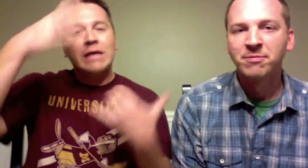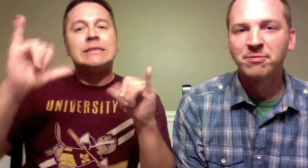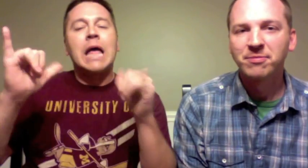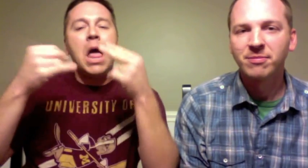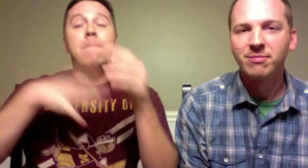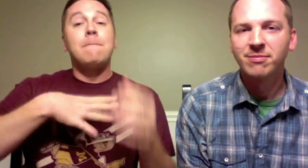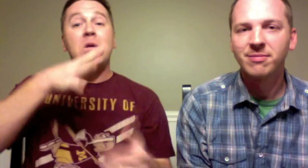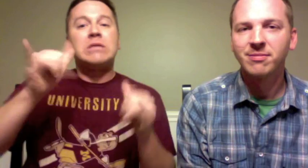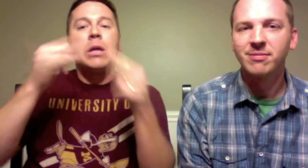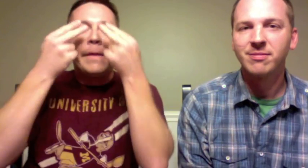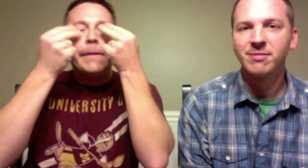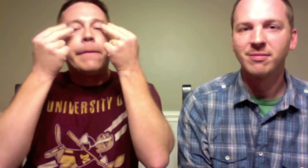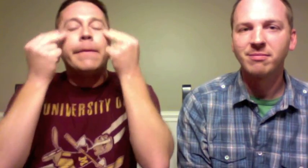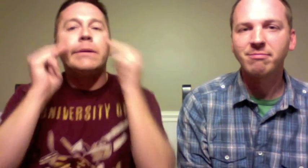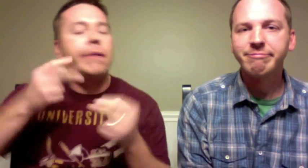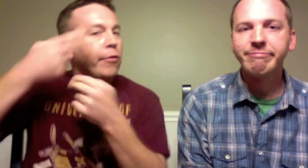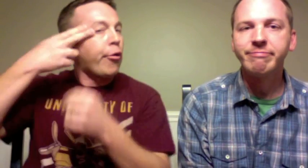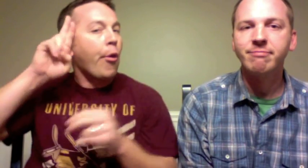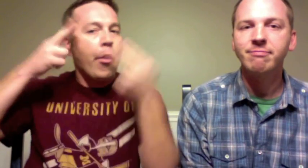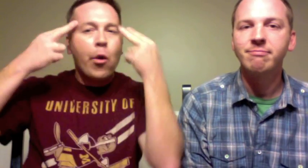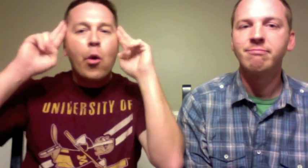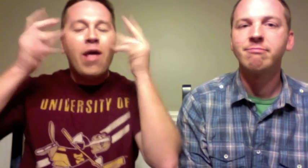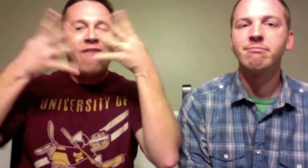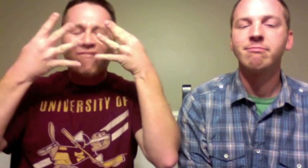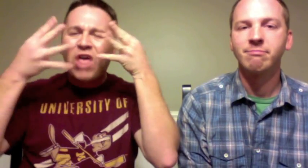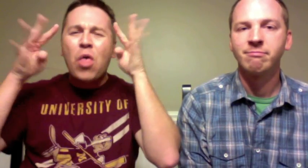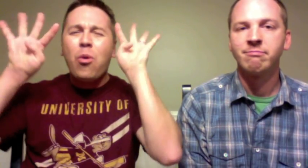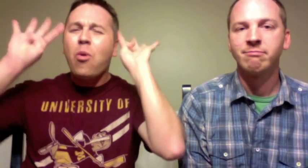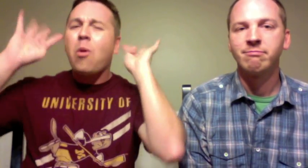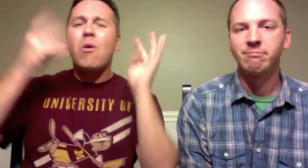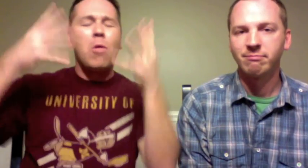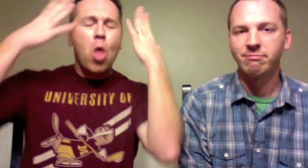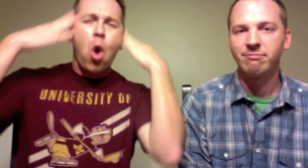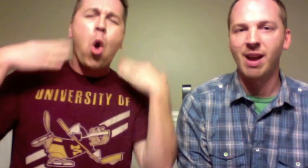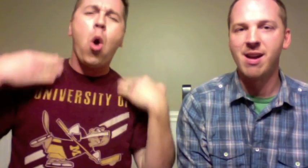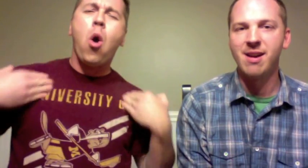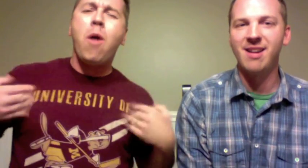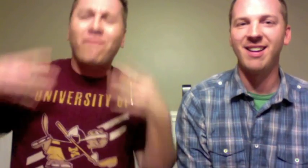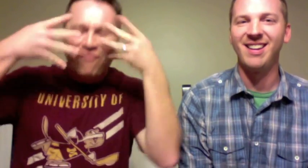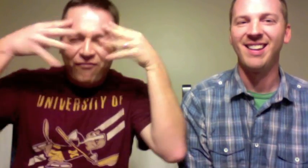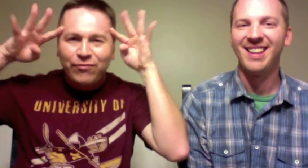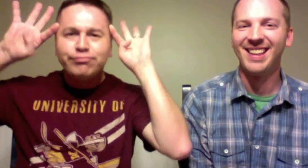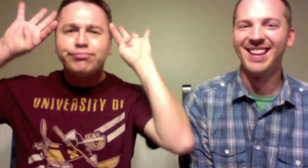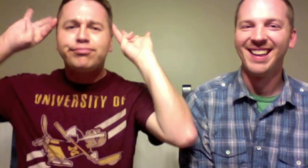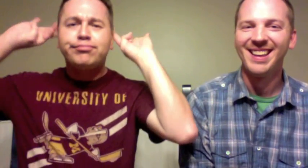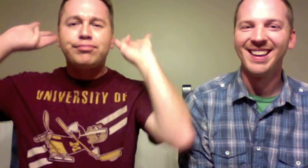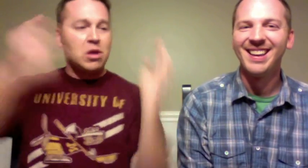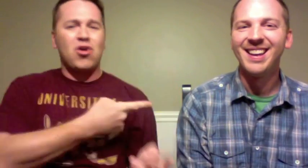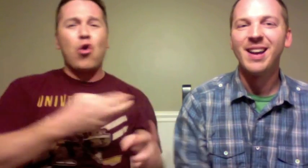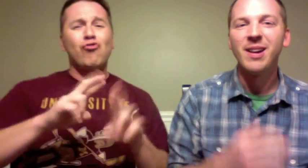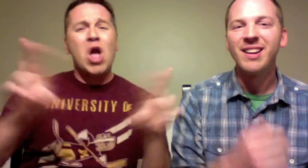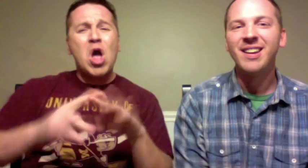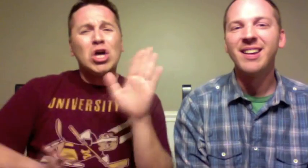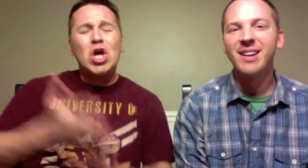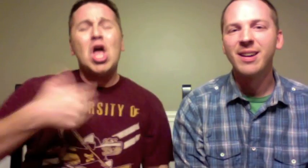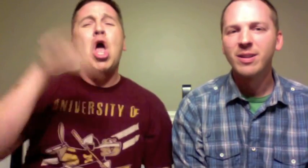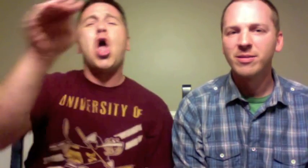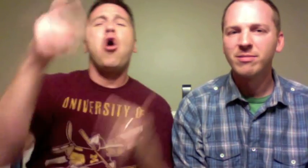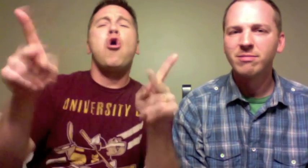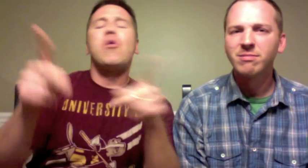parents were still, my mom was still getting her makeup on and, you know, curling her feathered, beautiful hair, blonde, black hair. And she was doing her hair, and we were ready to go. So I said, "Hey,